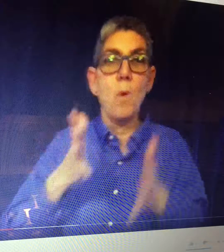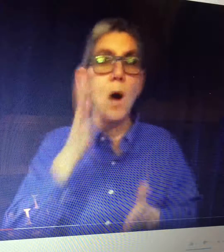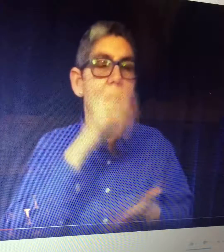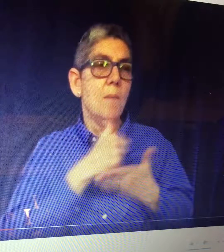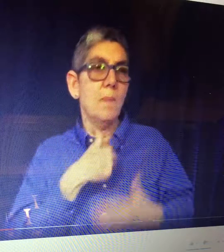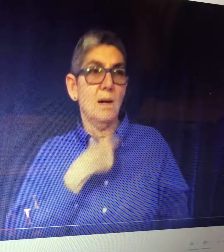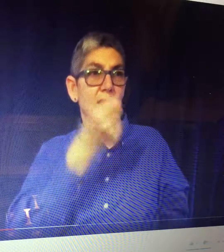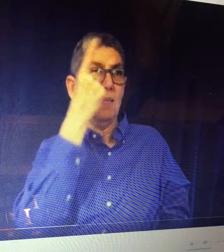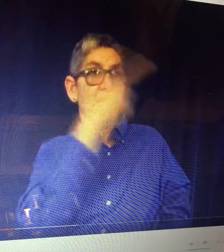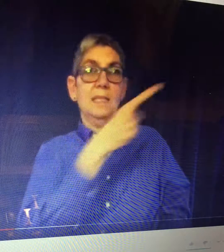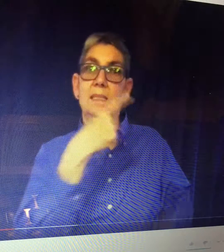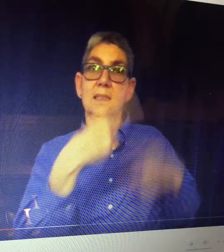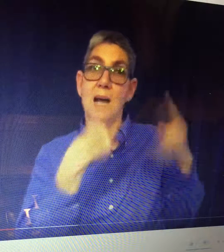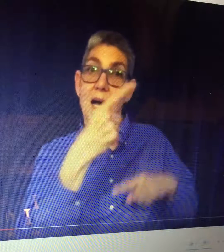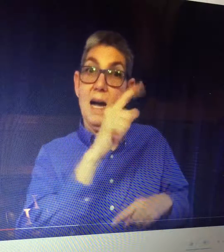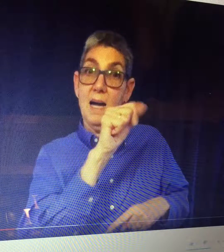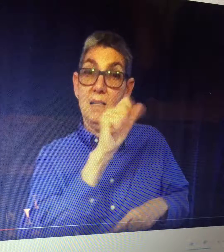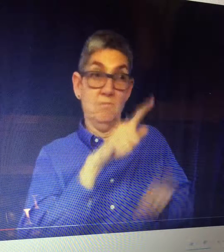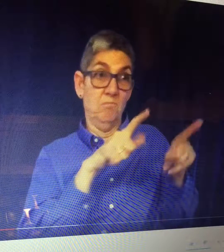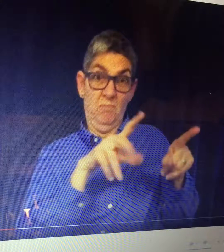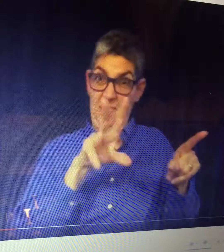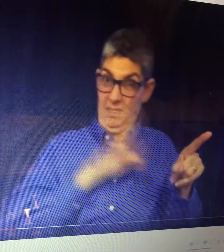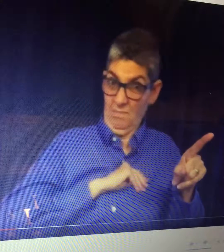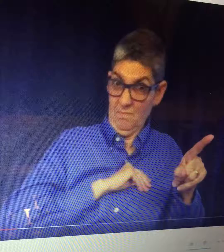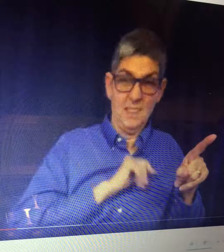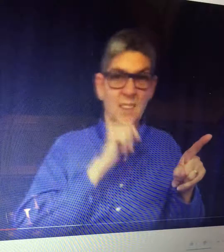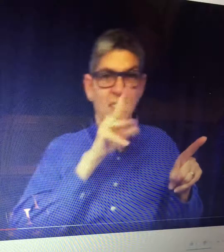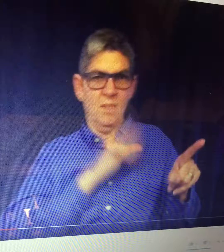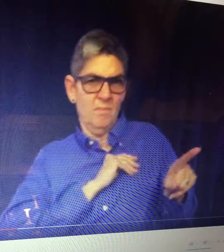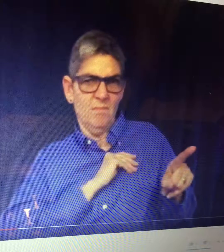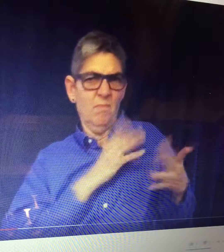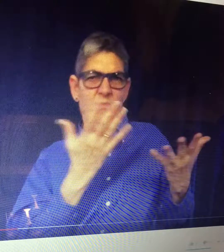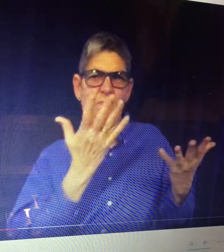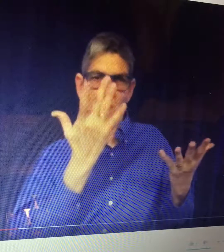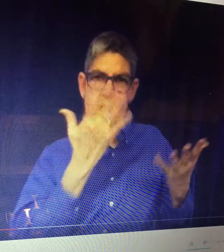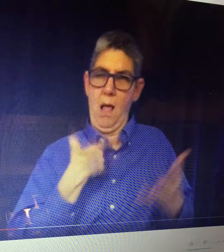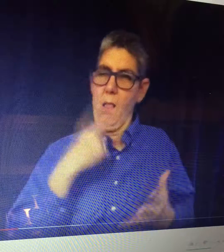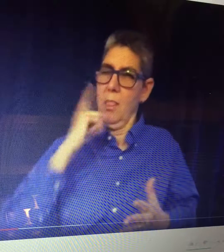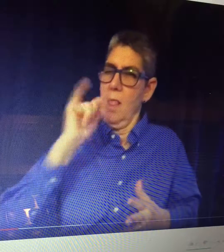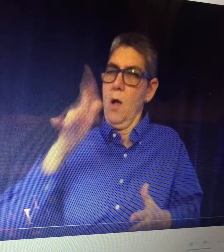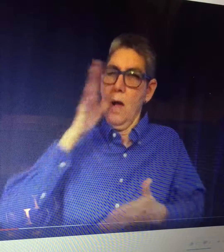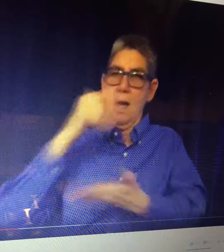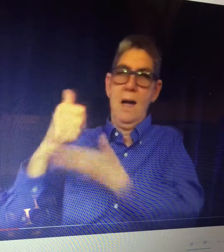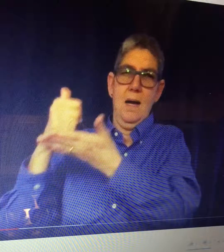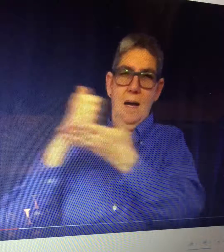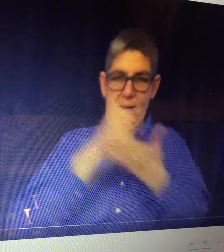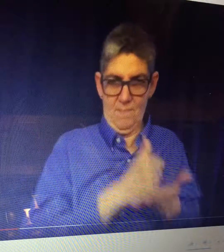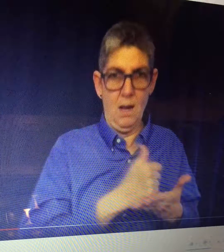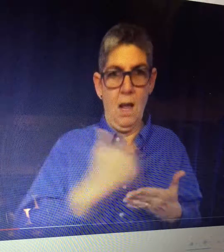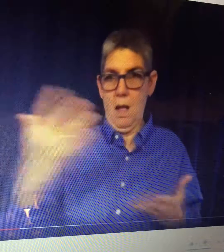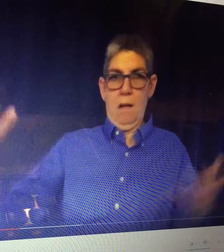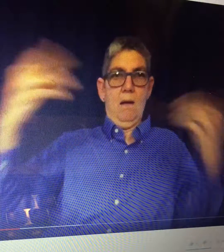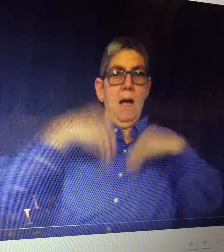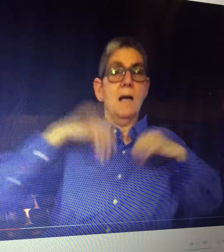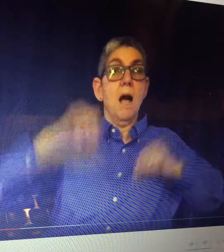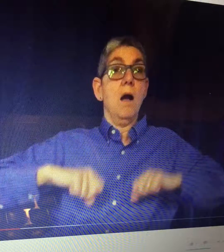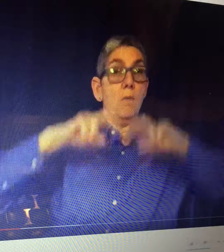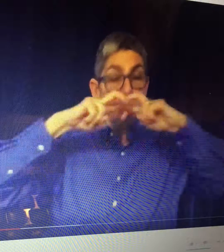that, it's more gesturing, and you look at ASL, I want to show you something that you can compare to that'll really help